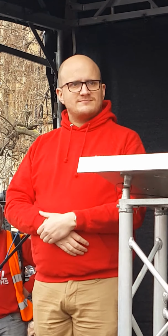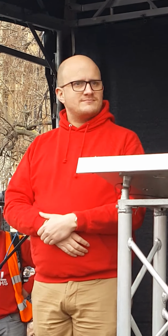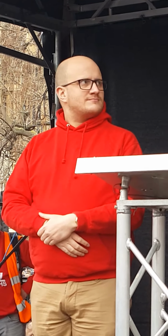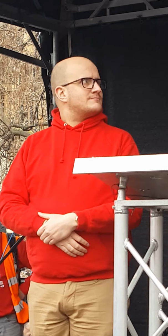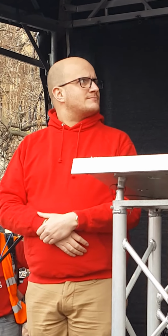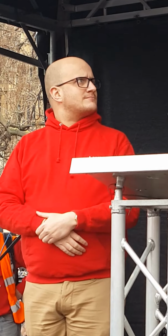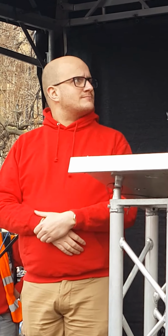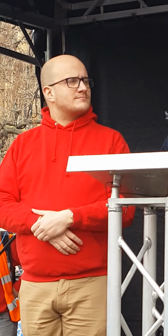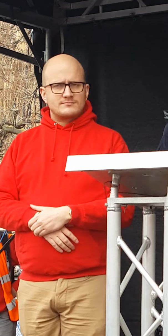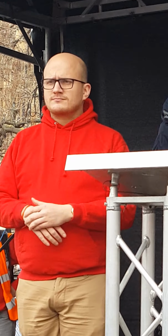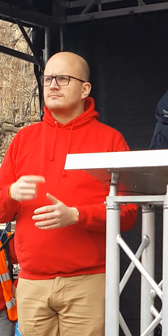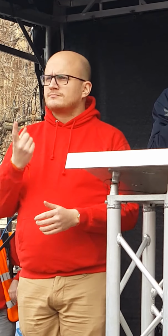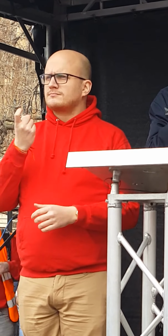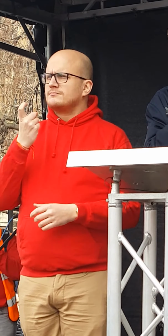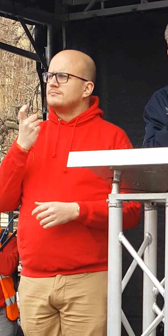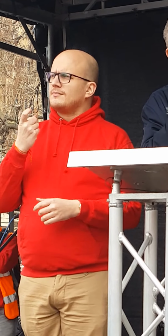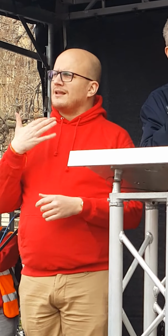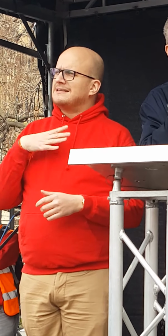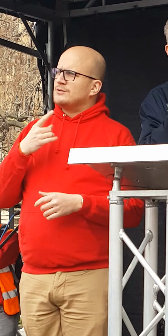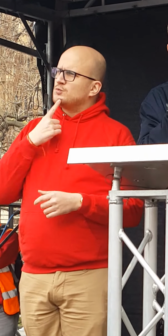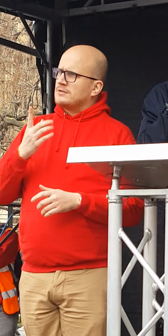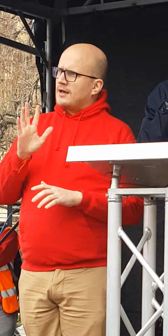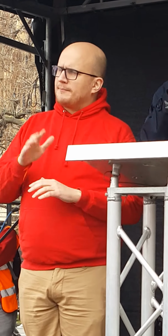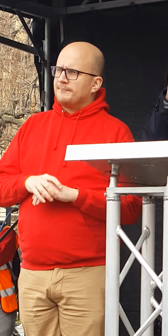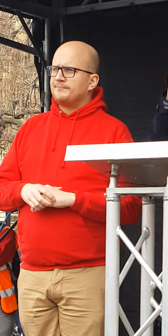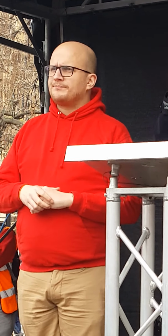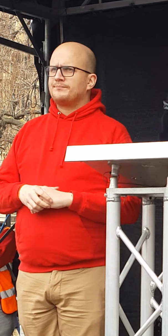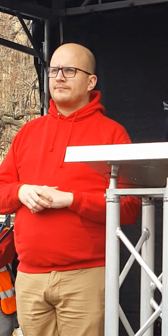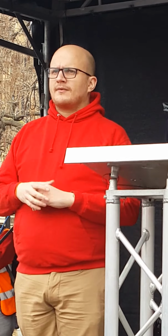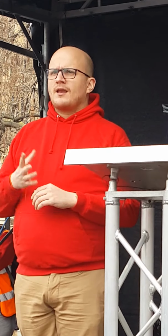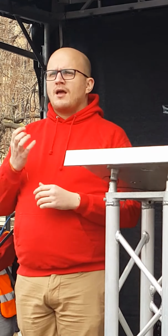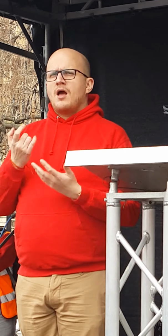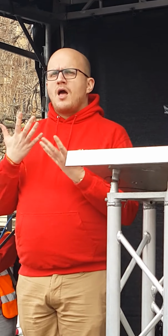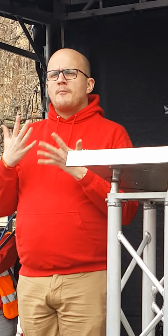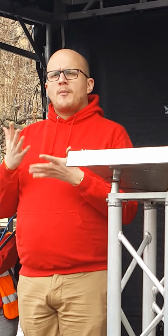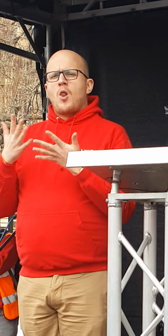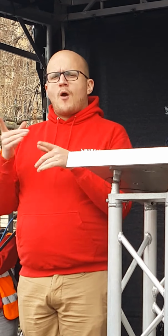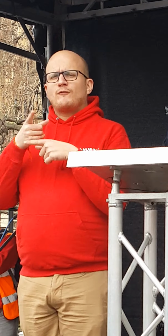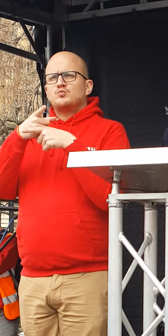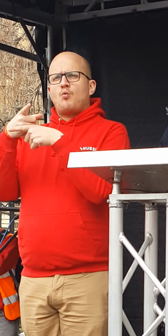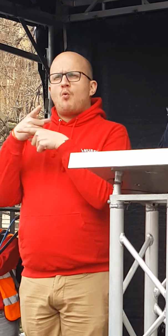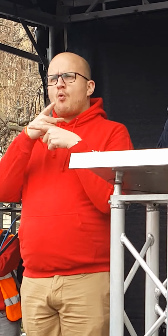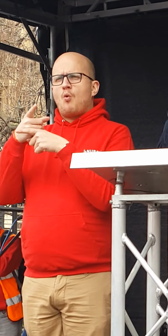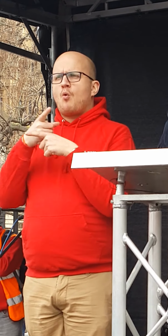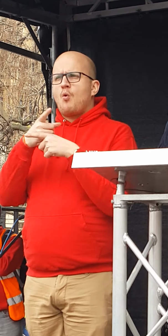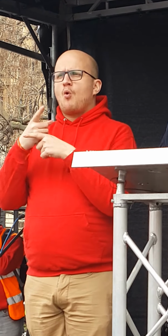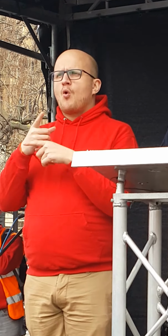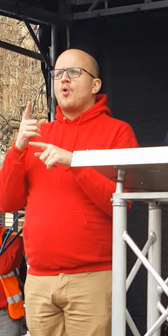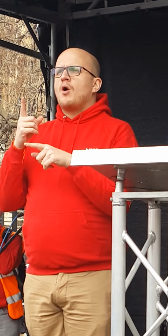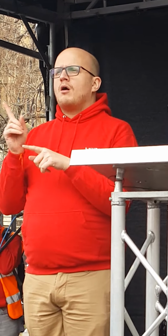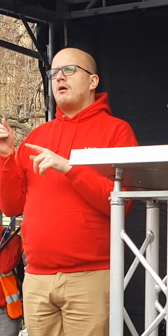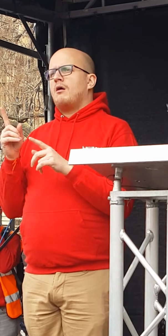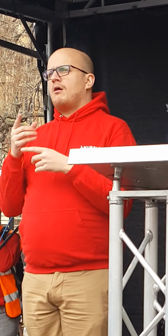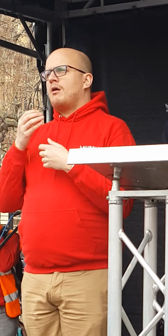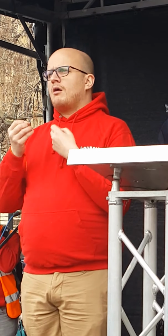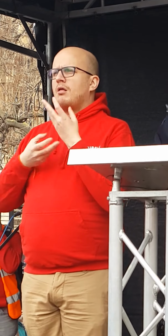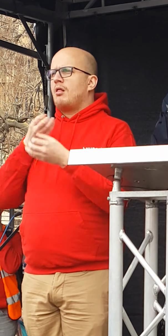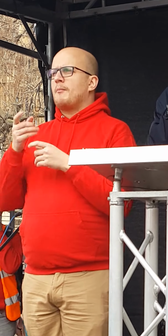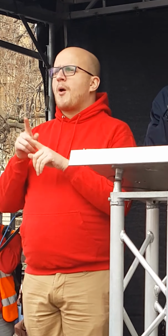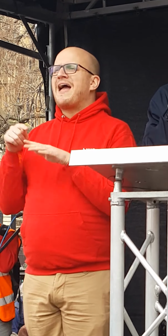Now there's something else I think we need to say as well. There's a lot of talk at the moment about immigration and